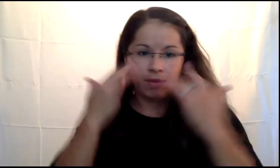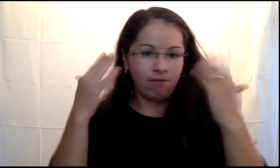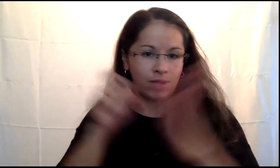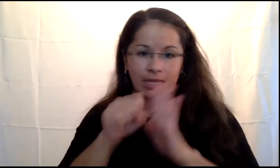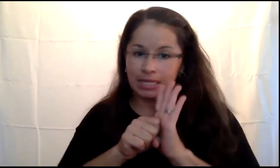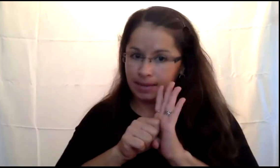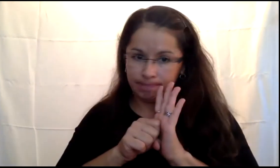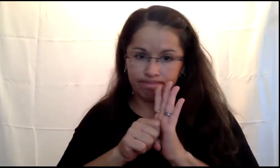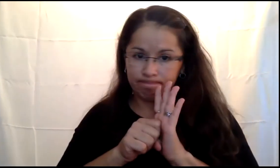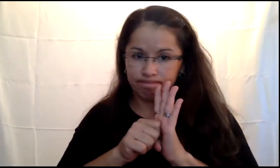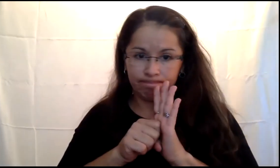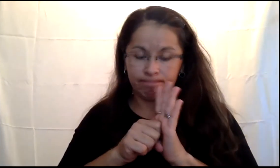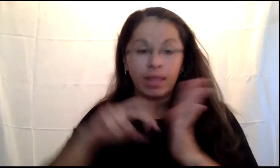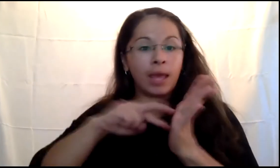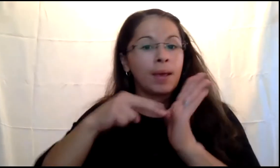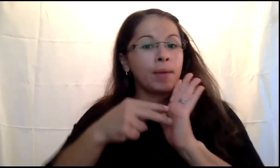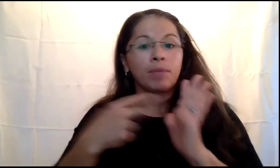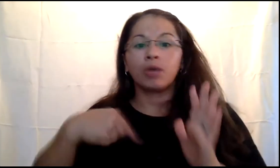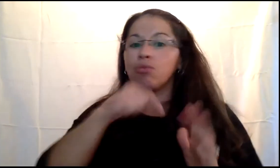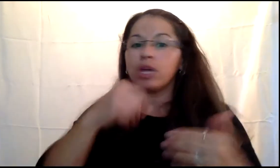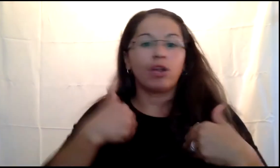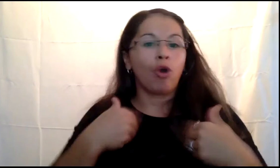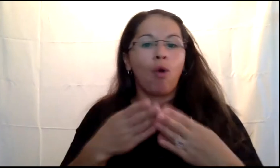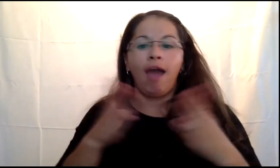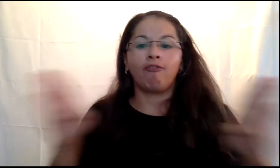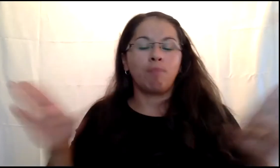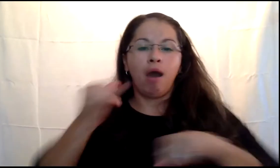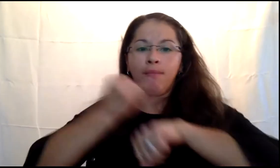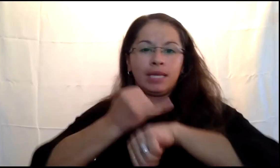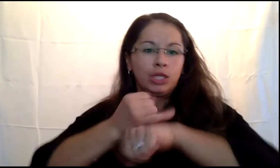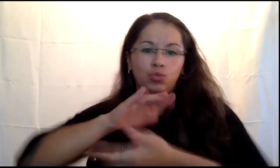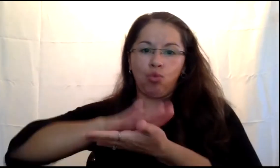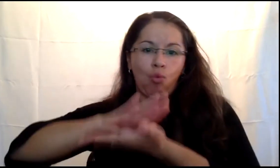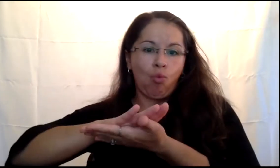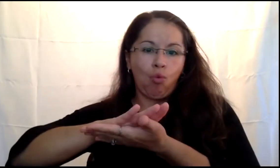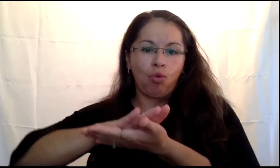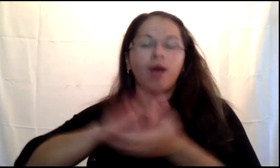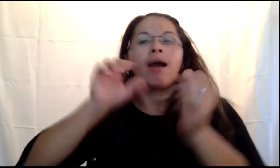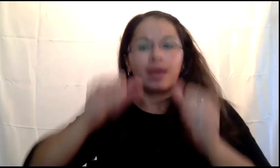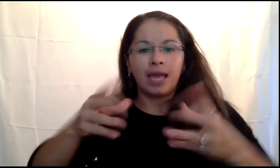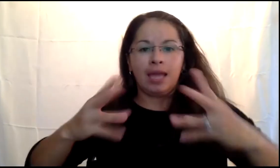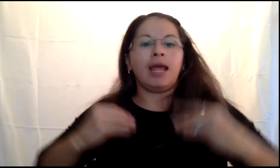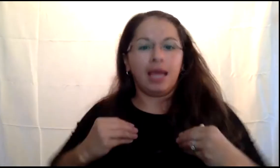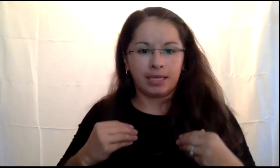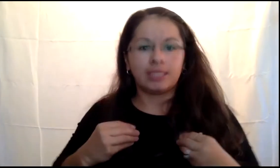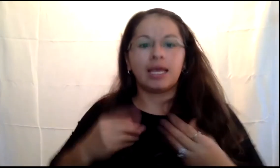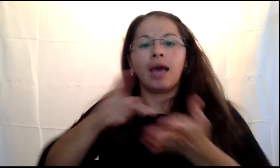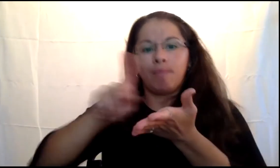public institutions that are able to admit and fund undocumented students. So here in